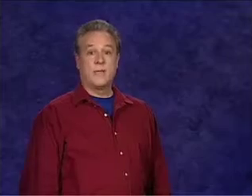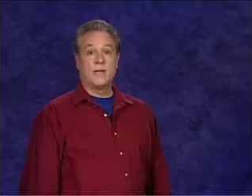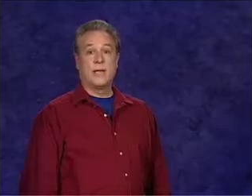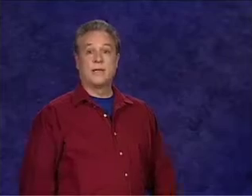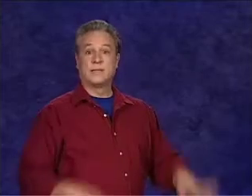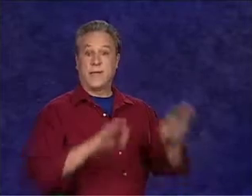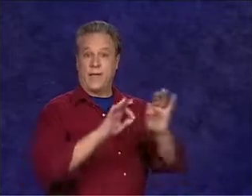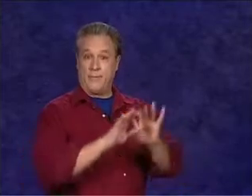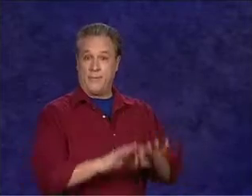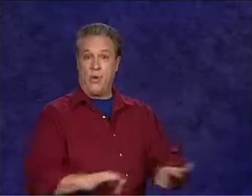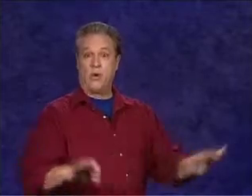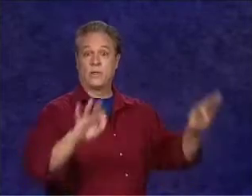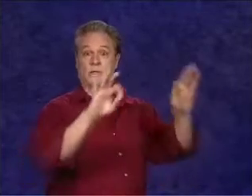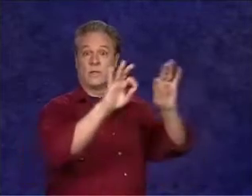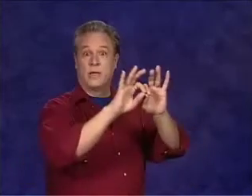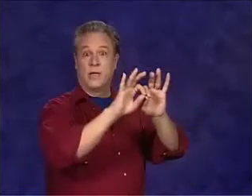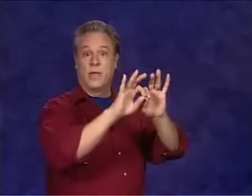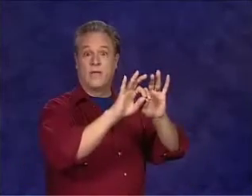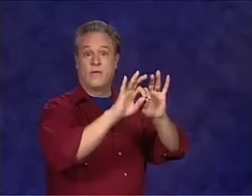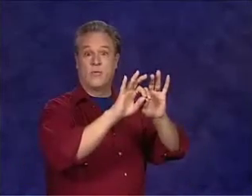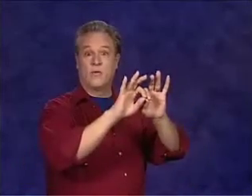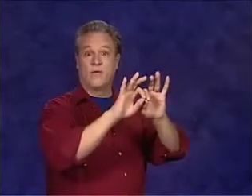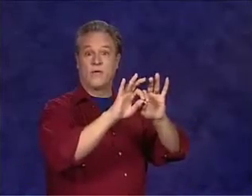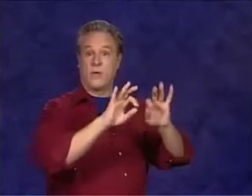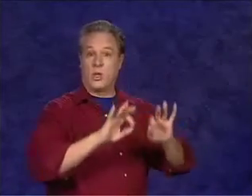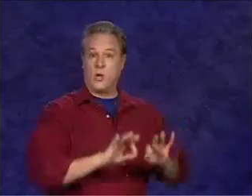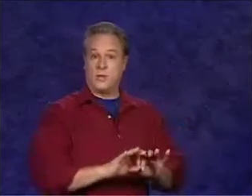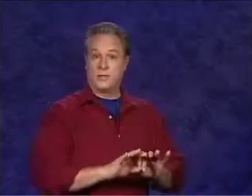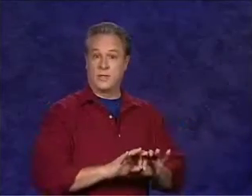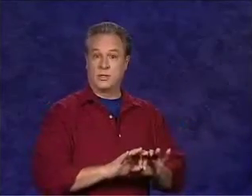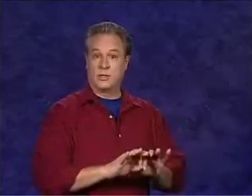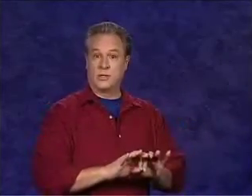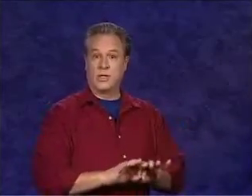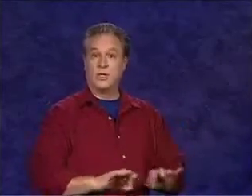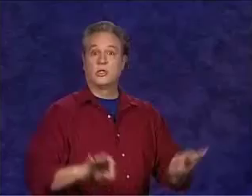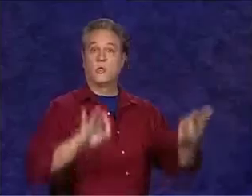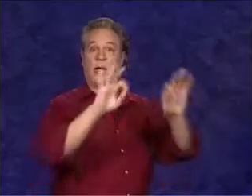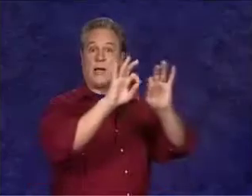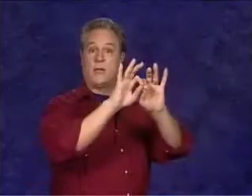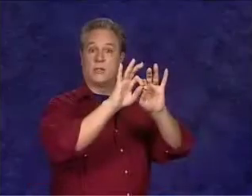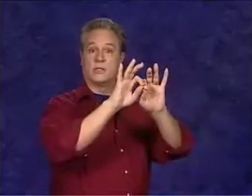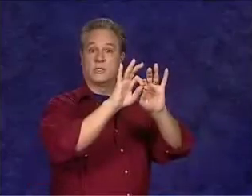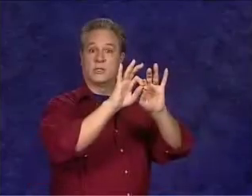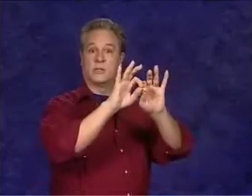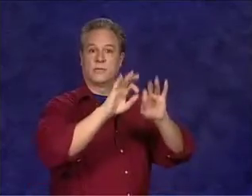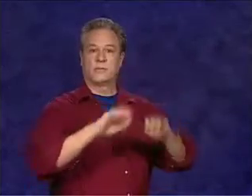Something is important if you move it from a lower position to a higher position.